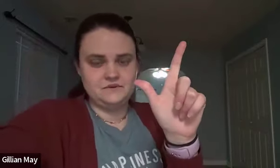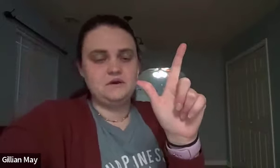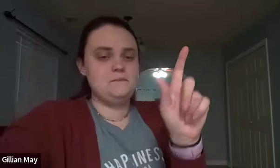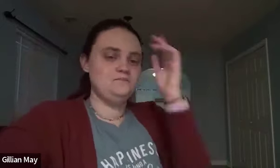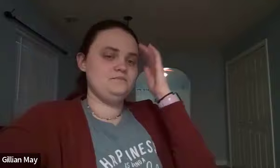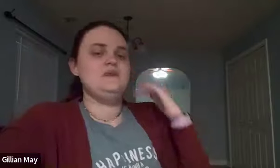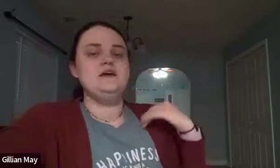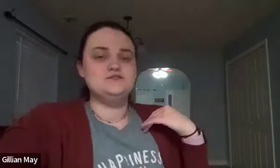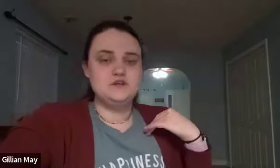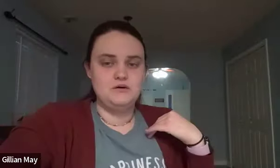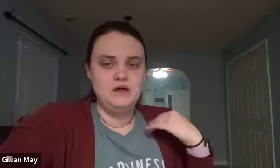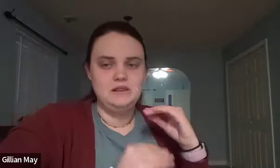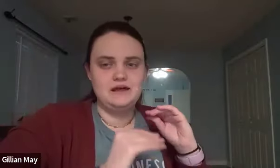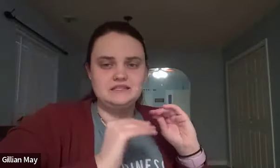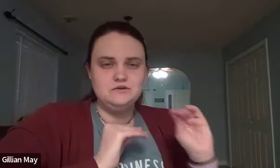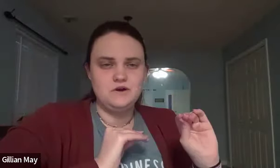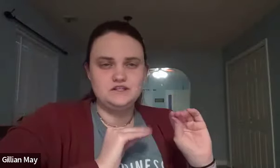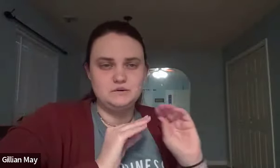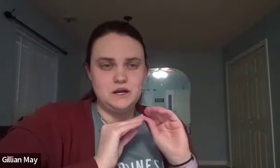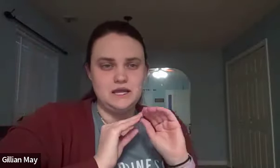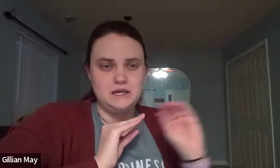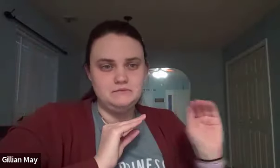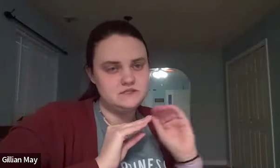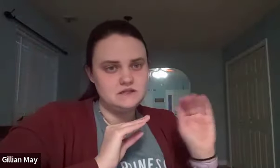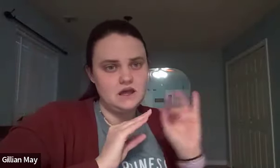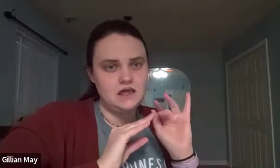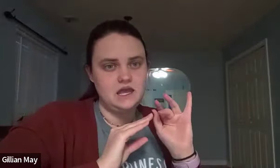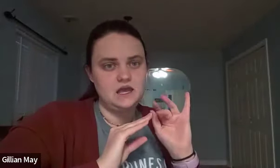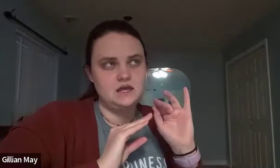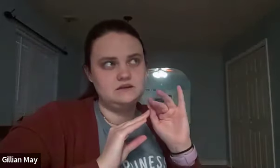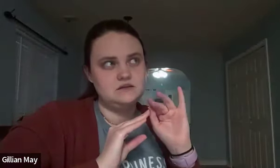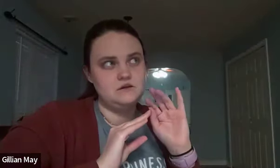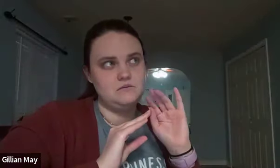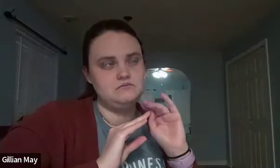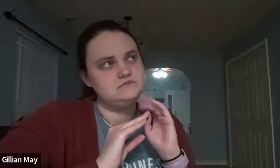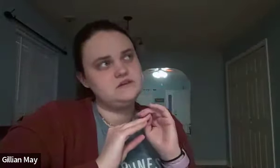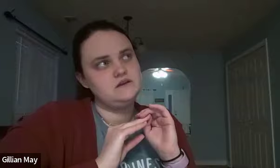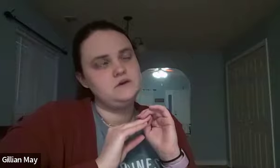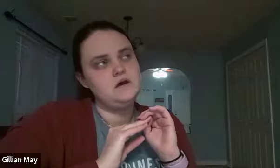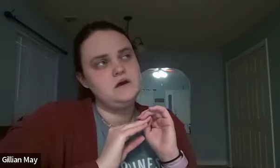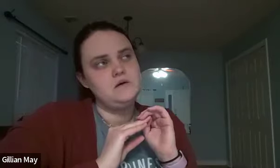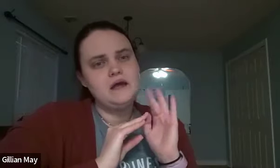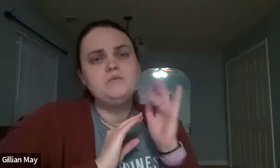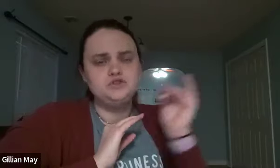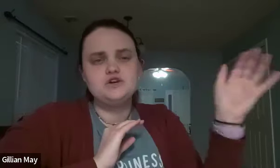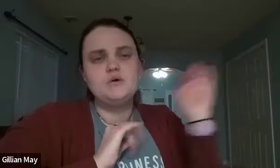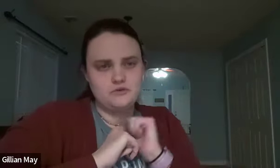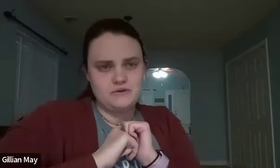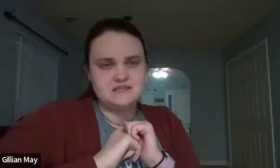Okay. So let's move on to our M's and trying to think of, well, we'll just go on through the rest. I was going to